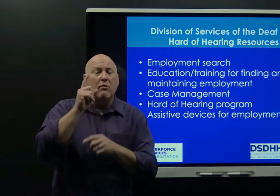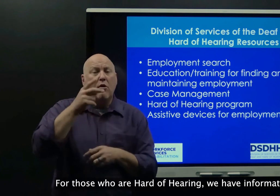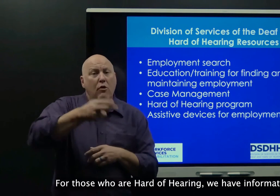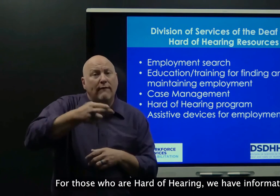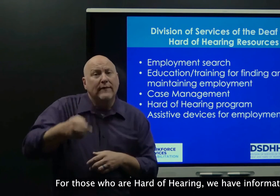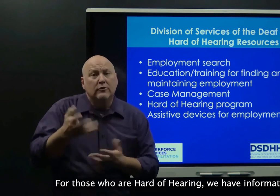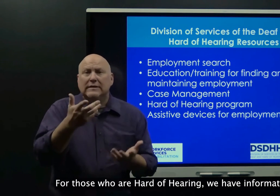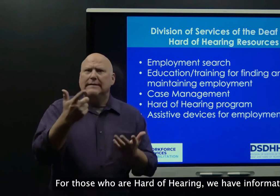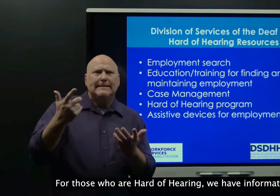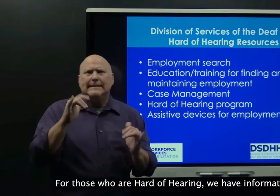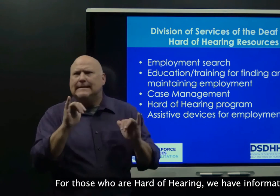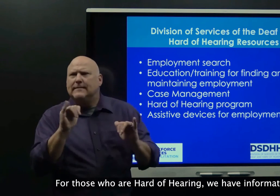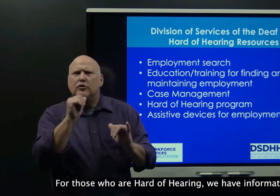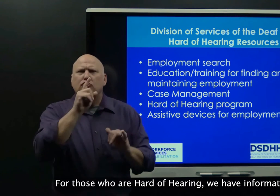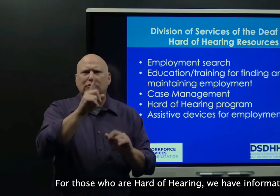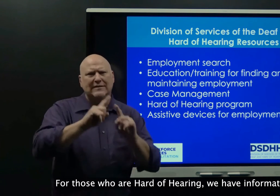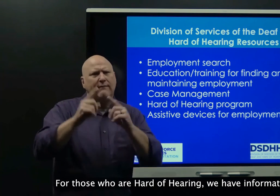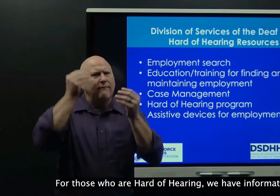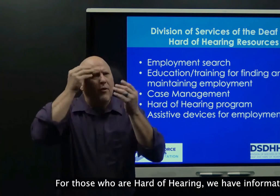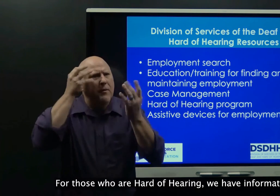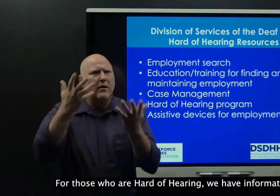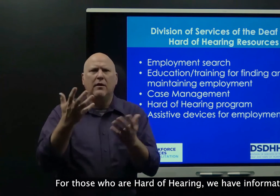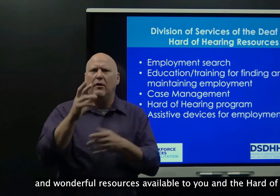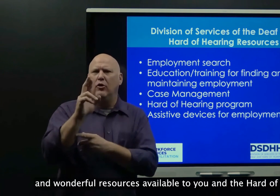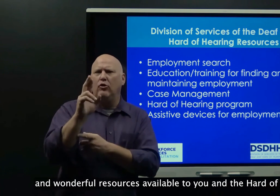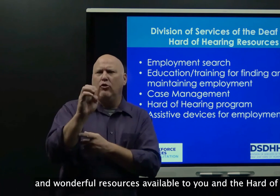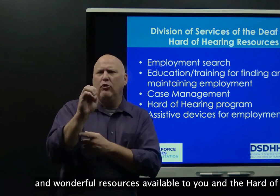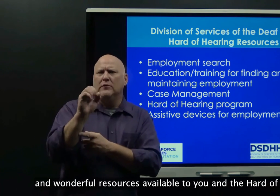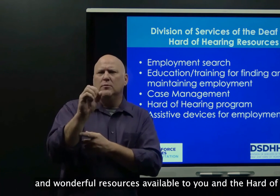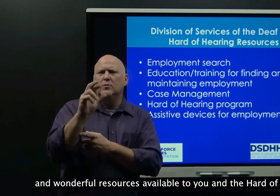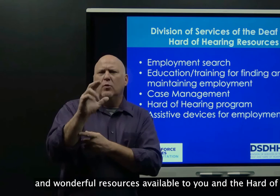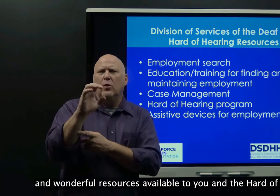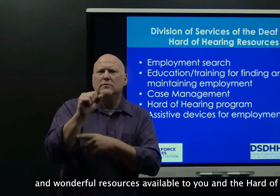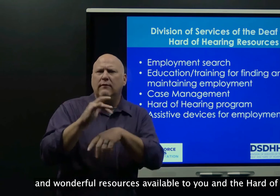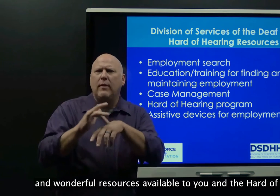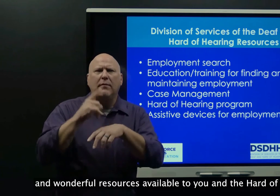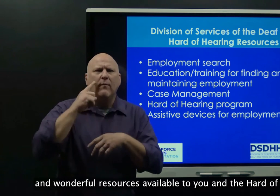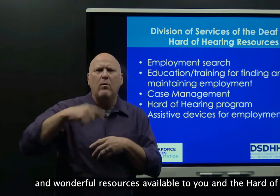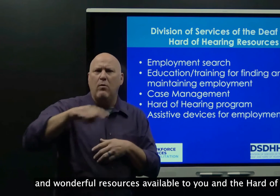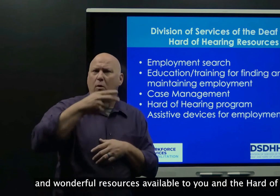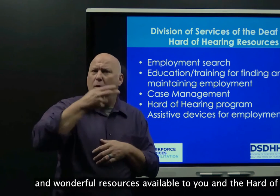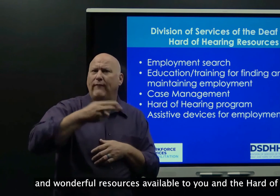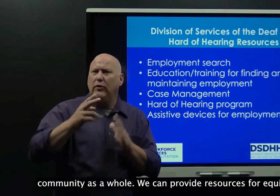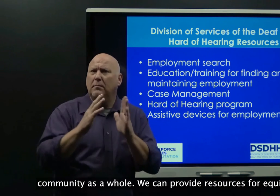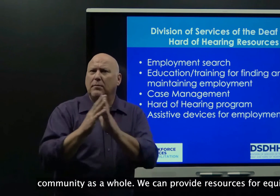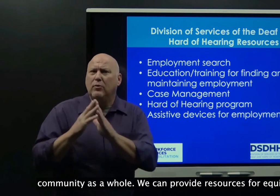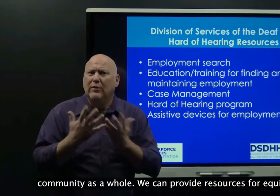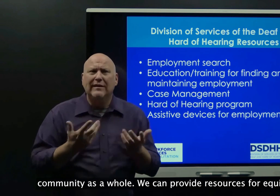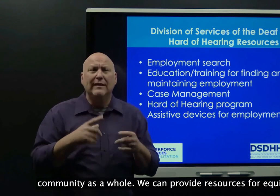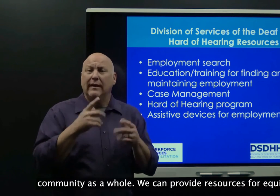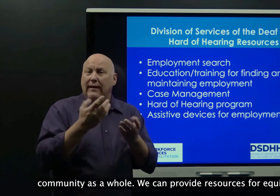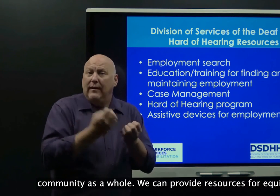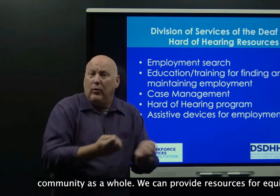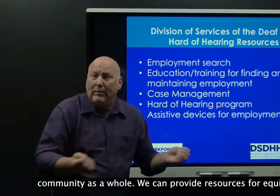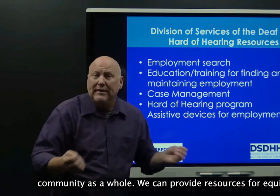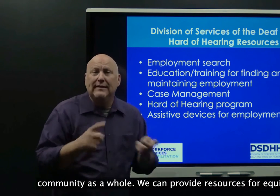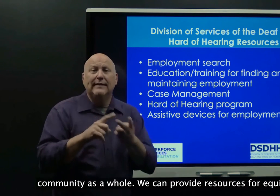For those who are hard of hearing, we have information and wonderful resources available to you and the hard of hearing community as a whole. We can